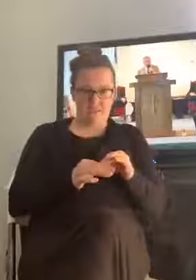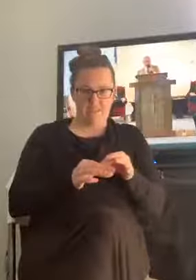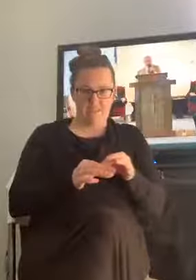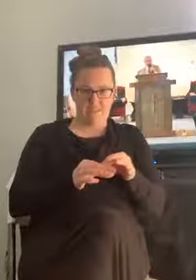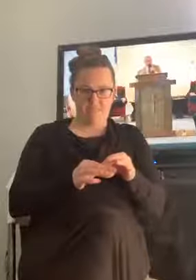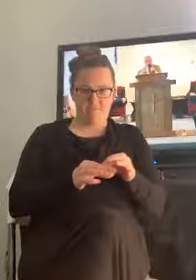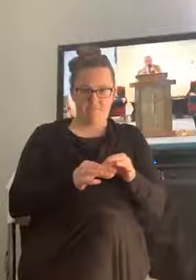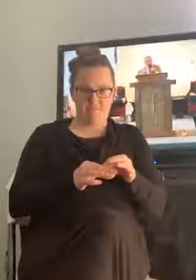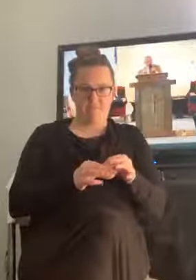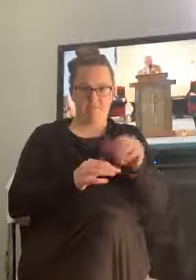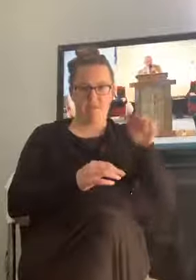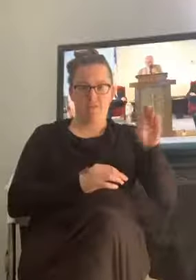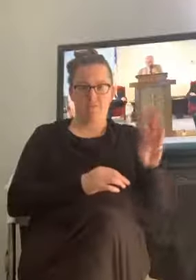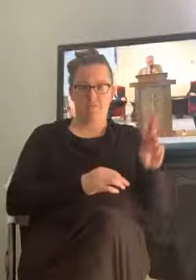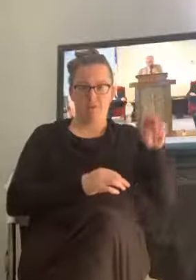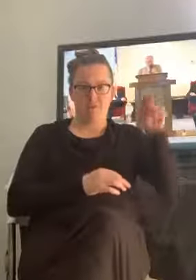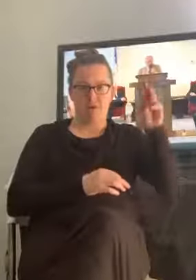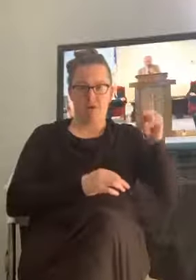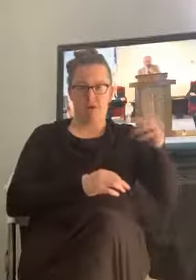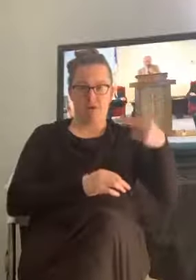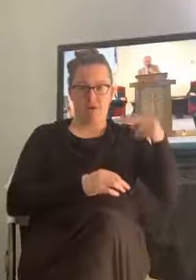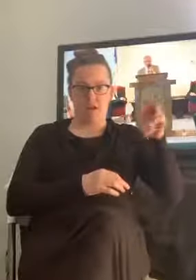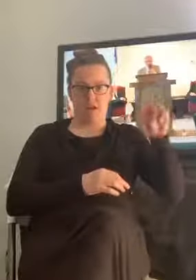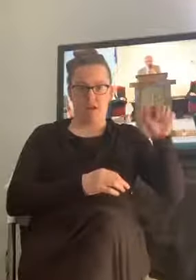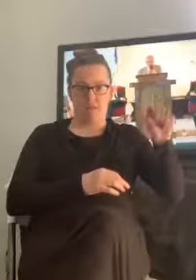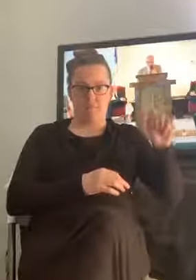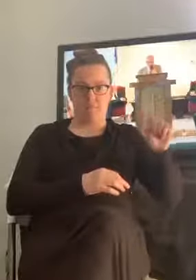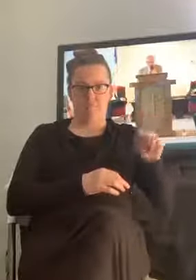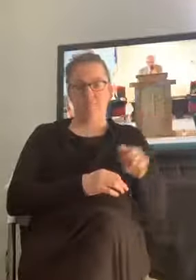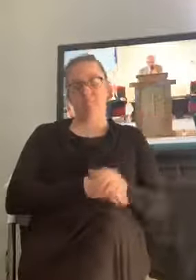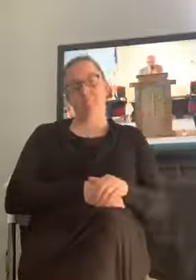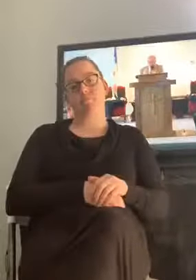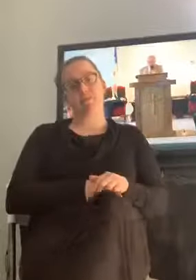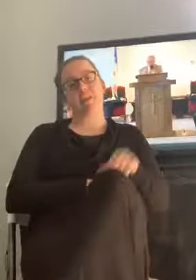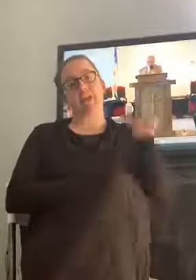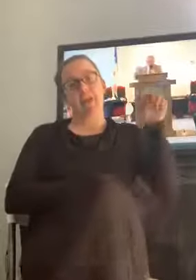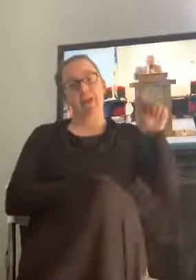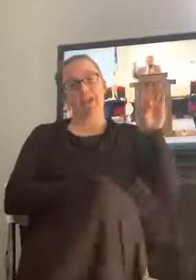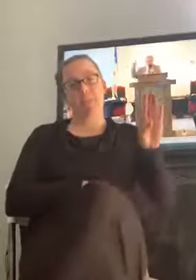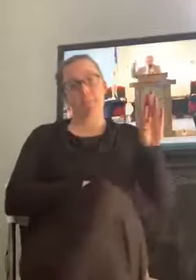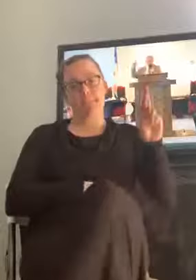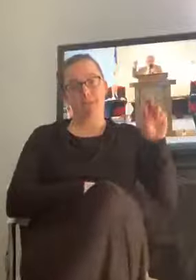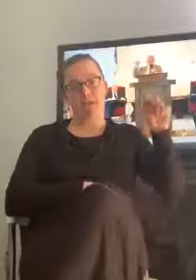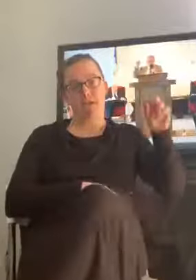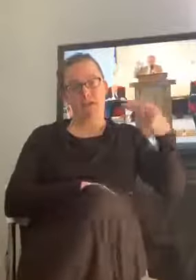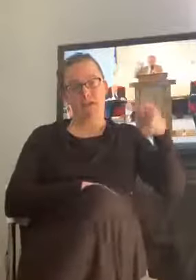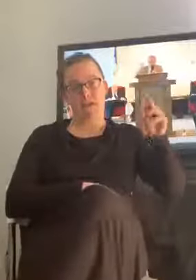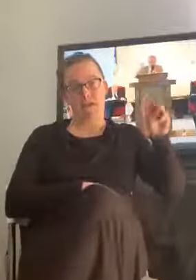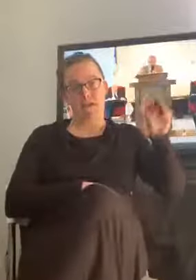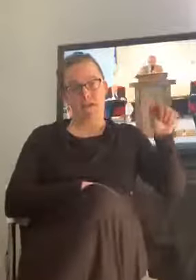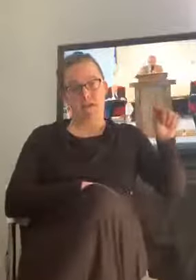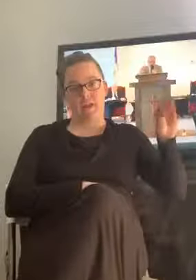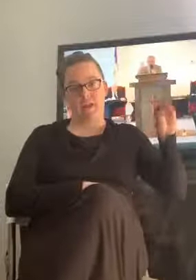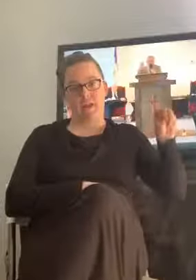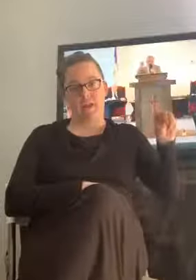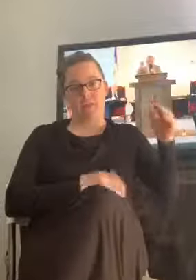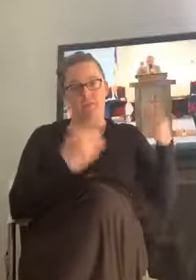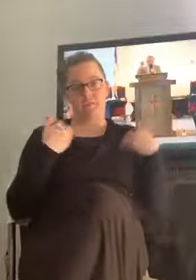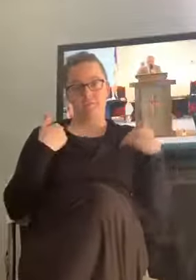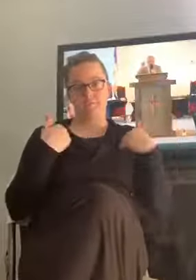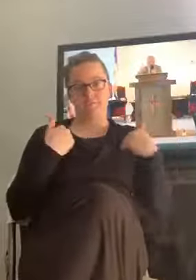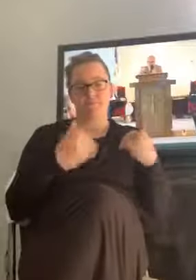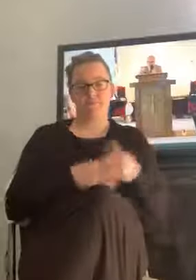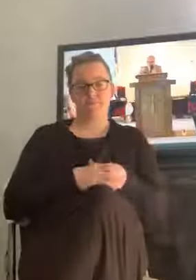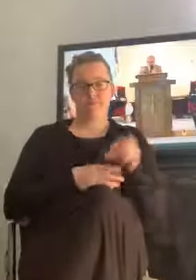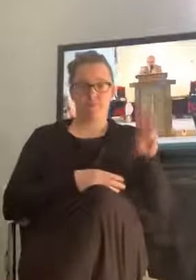Abraham had and how he carried out that faith by the works that he was doing. He said, was not Abraham